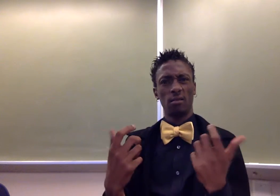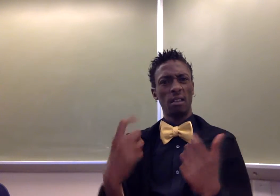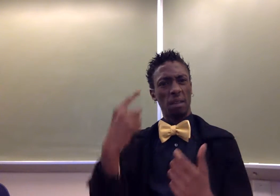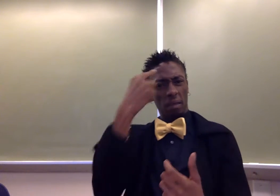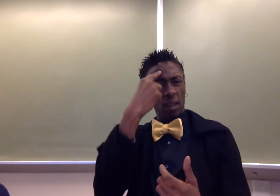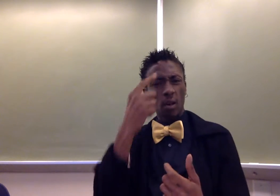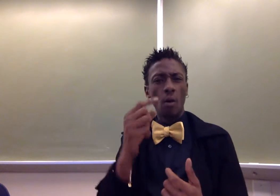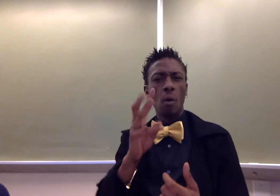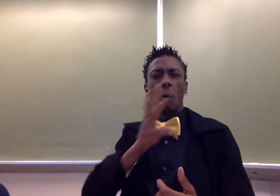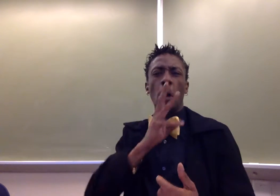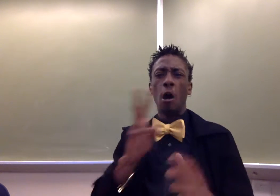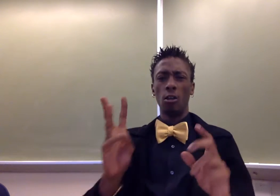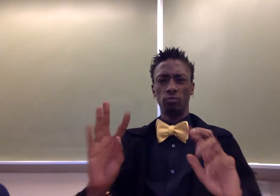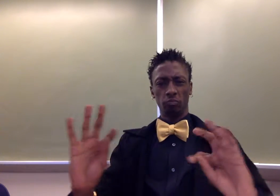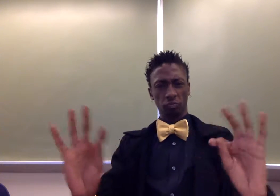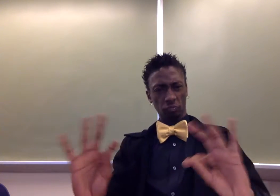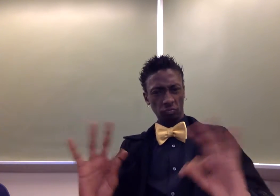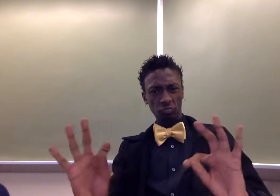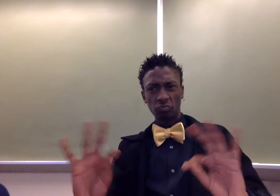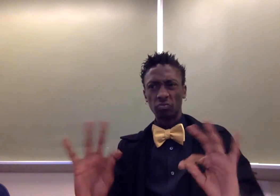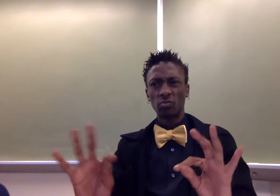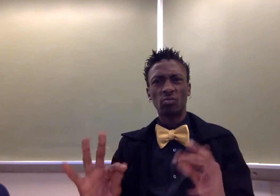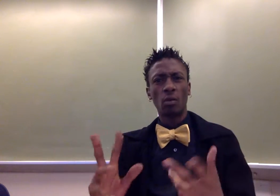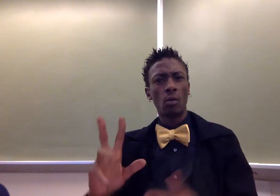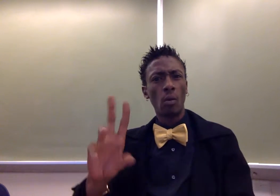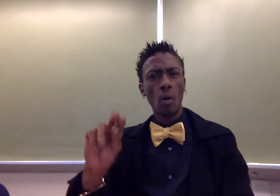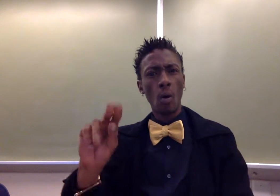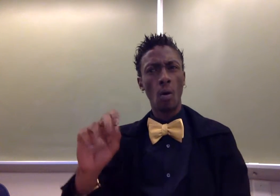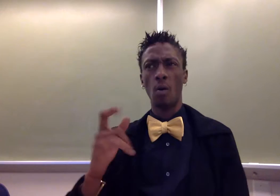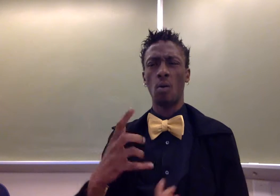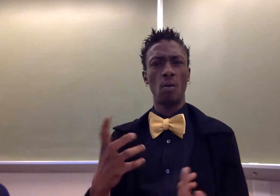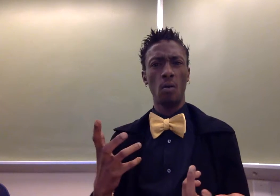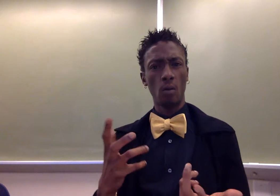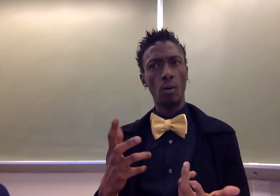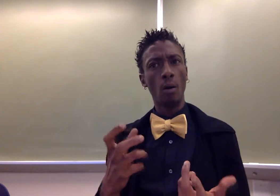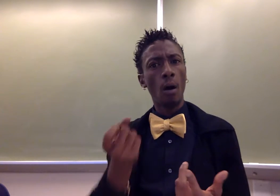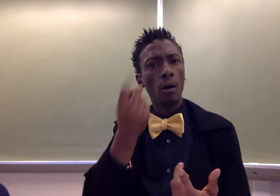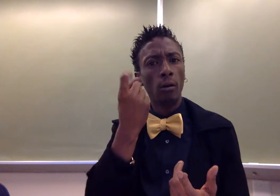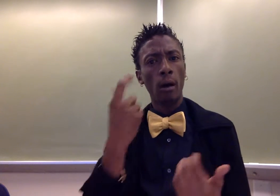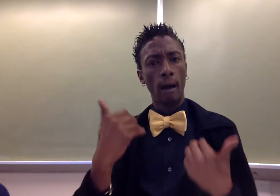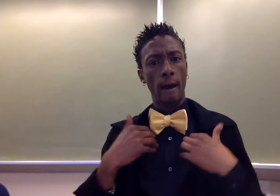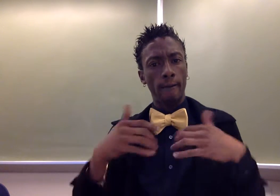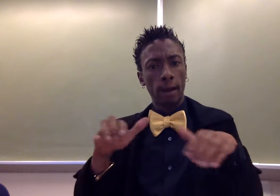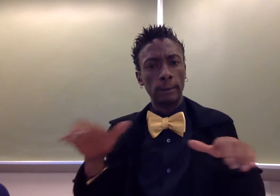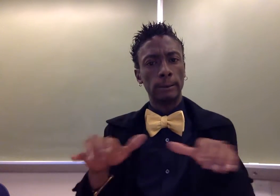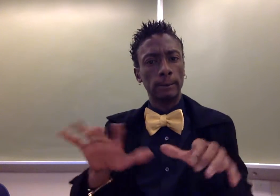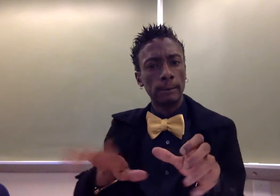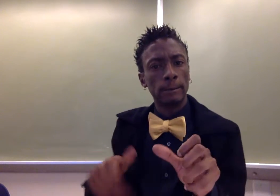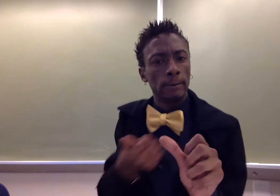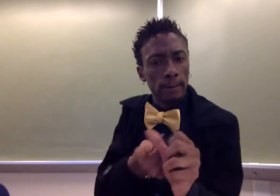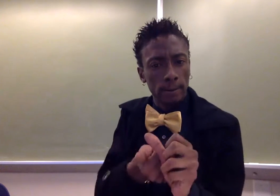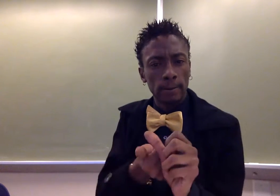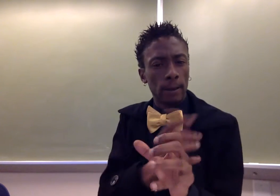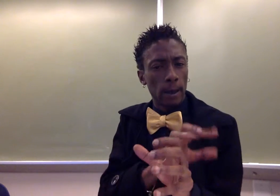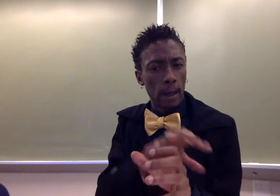is convenient and you get a thirst for, but that it has some activity. And in fact, the word bioavailability,